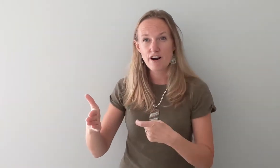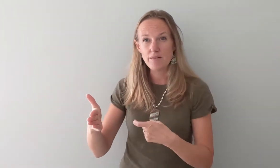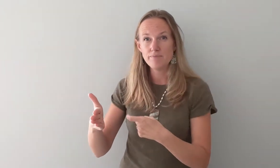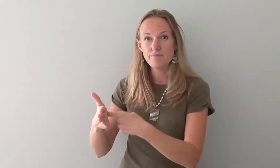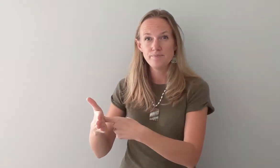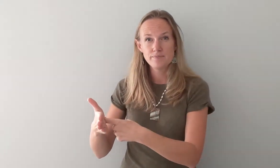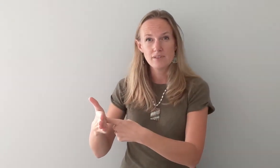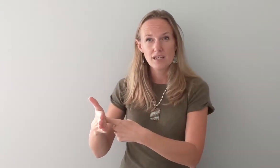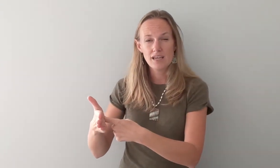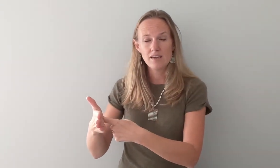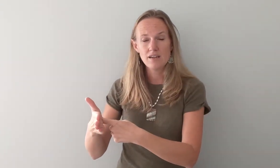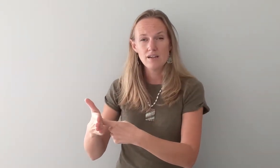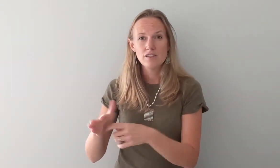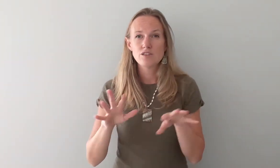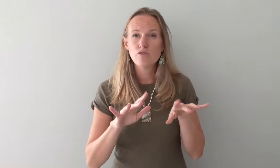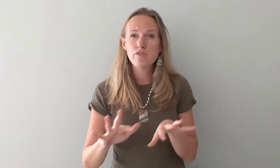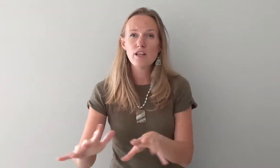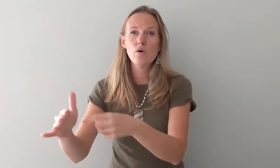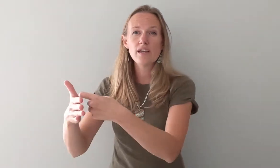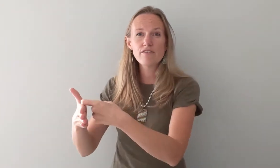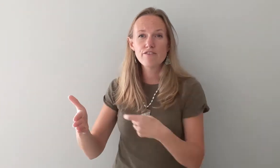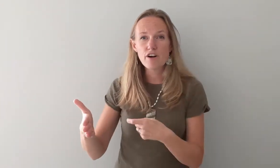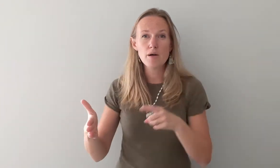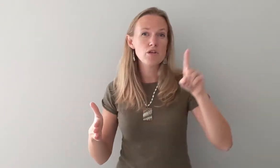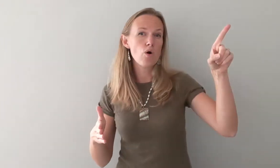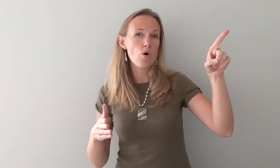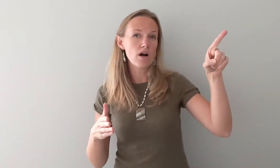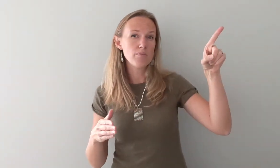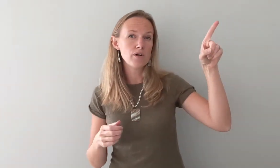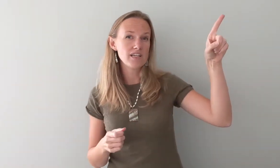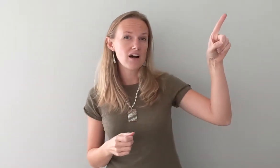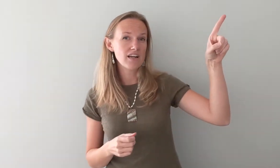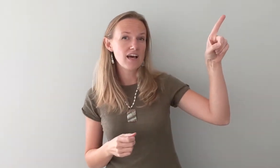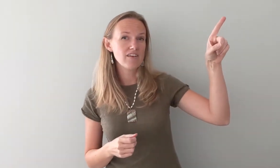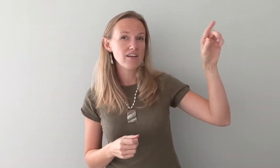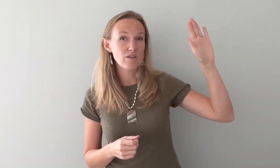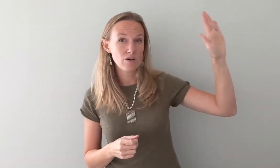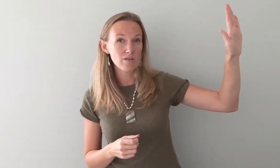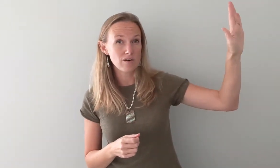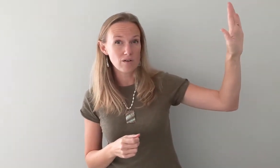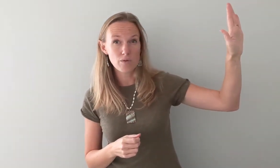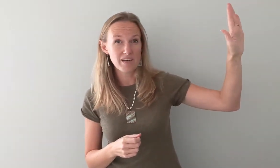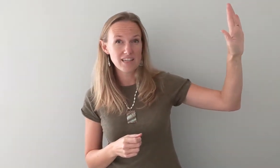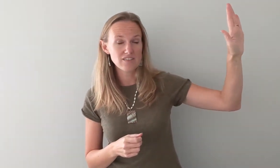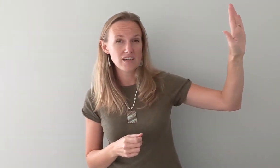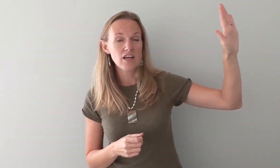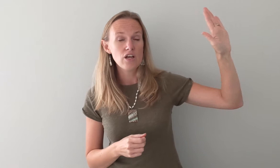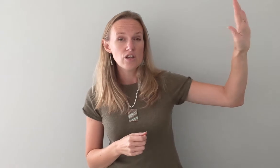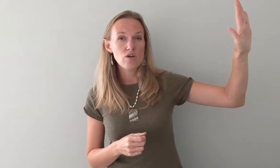from, okay? So flowing from your, pointing to God in heaven, or open hand is fine,